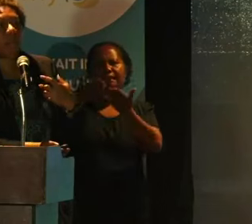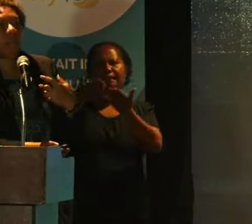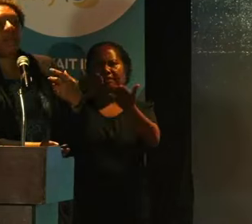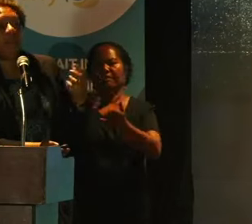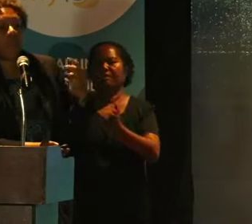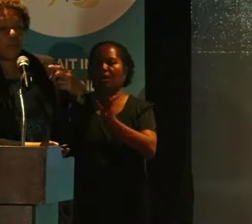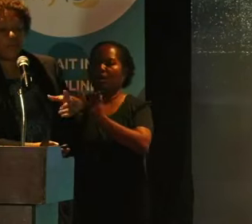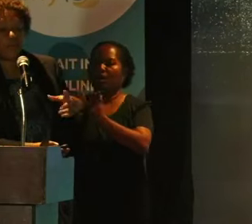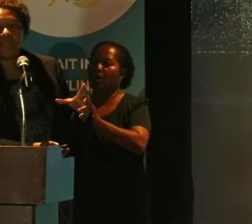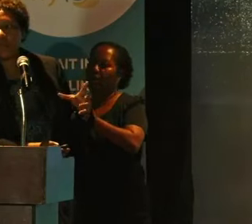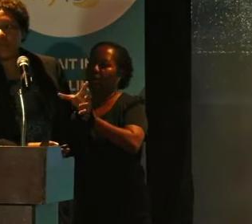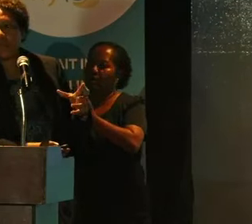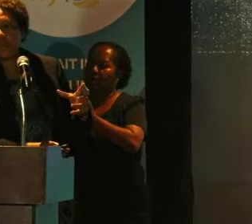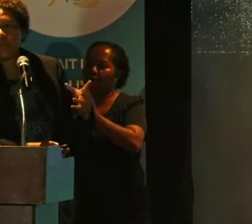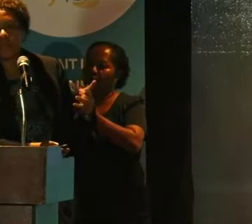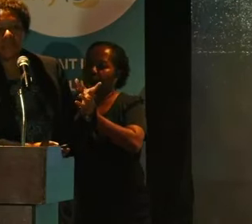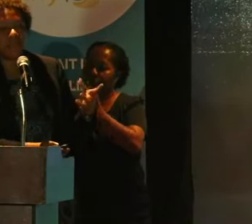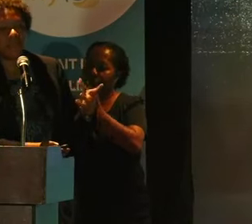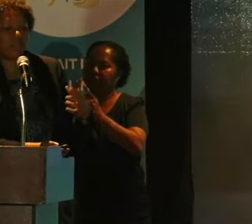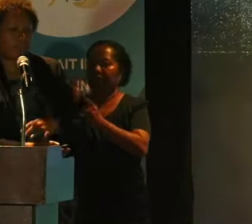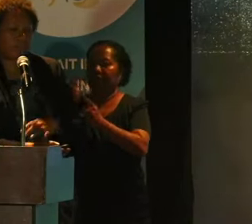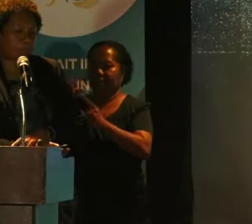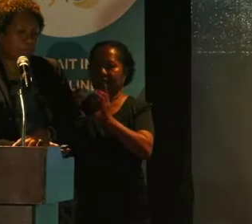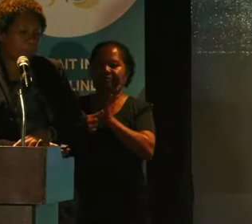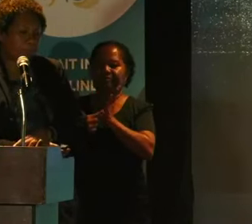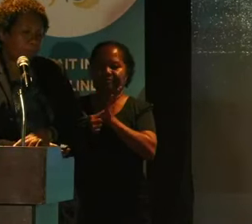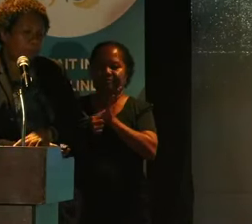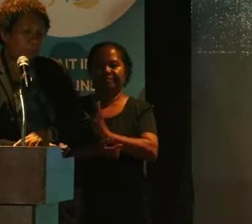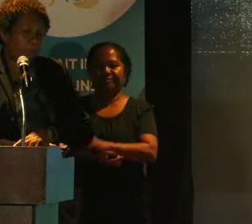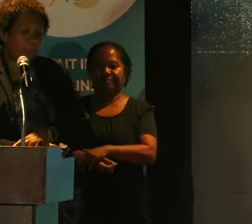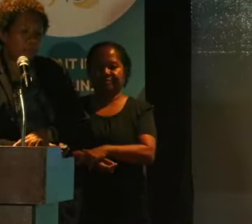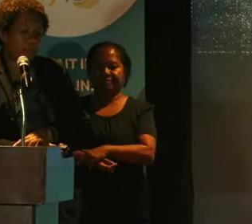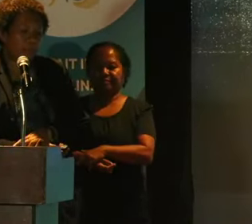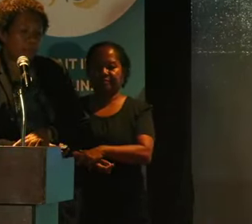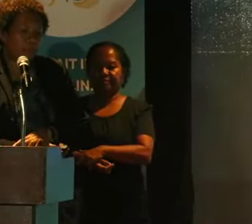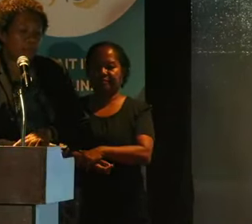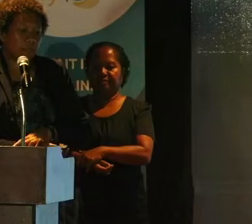account when deliberating on the application.